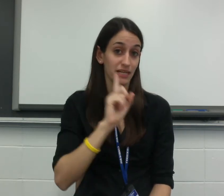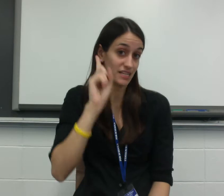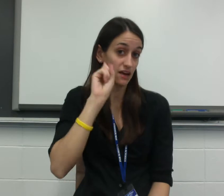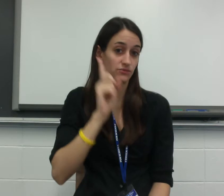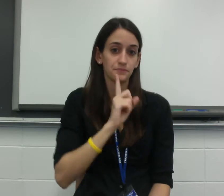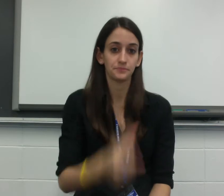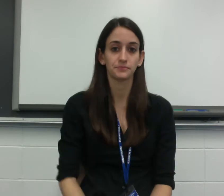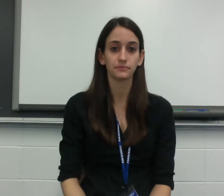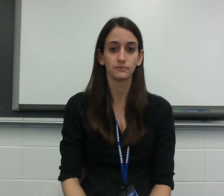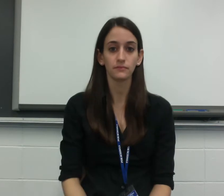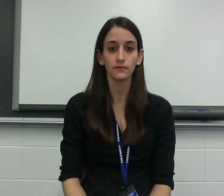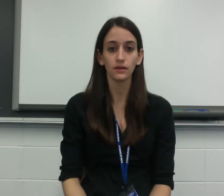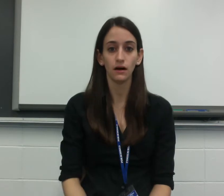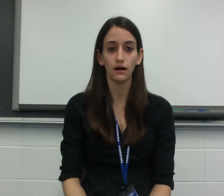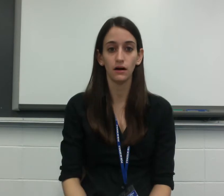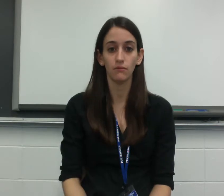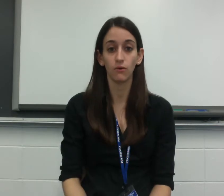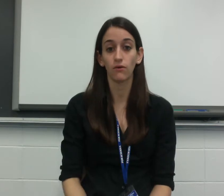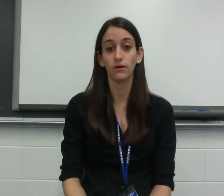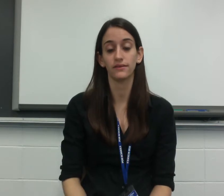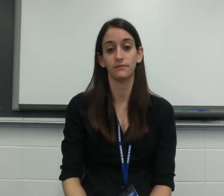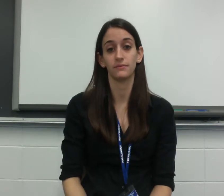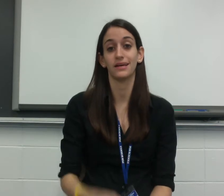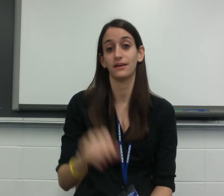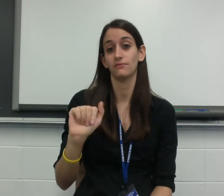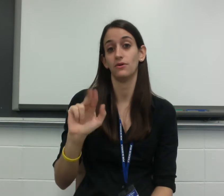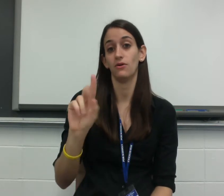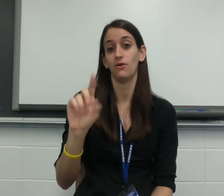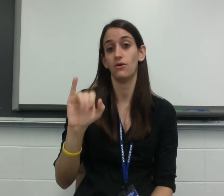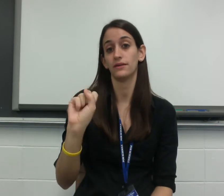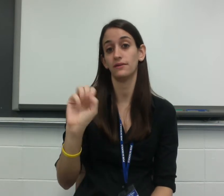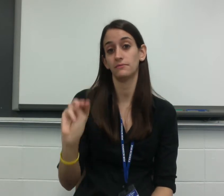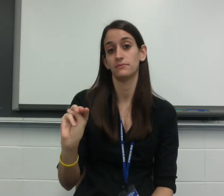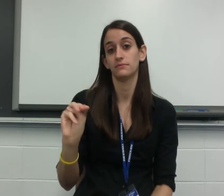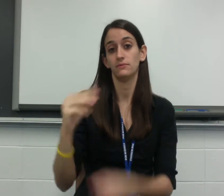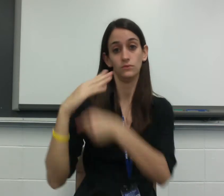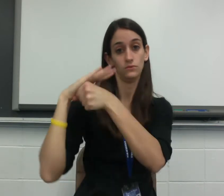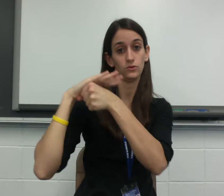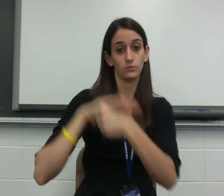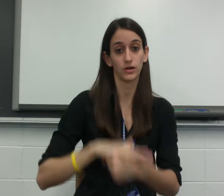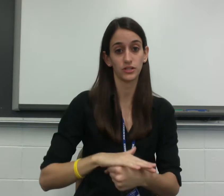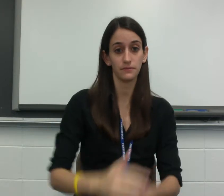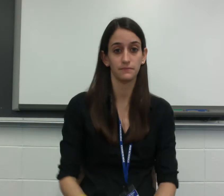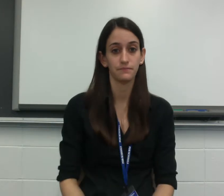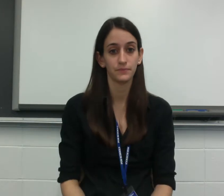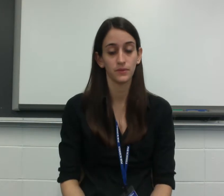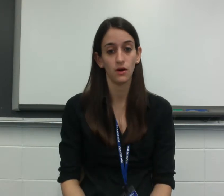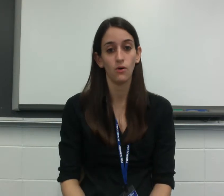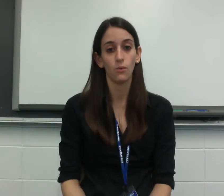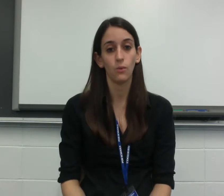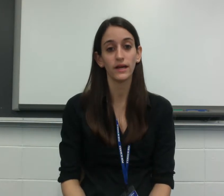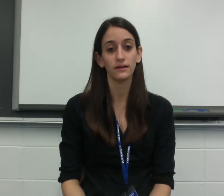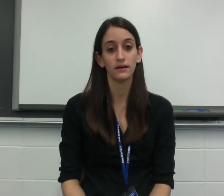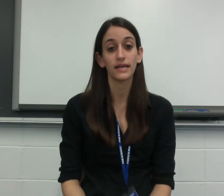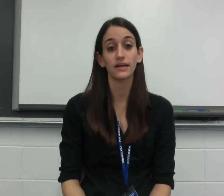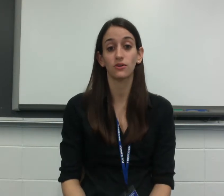deaf. Or autism, again, autism or oppression. White, again, could